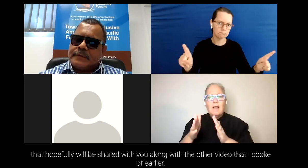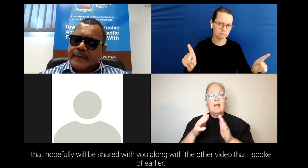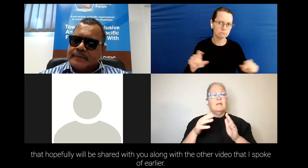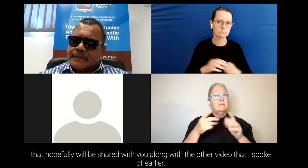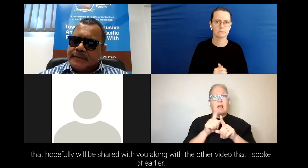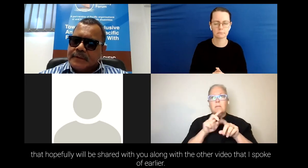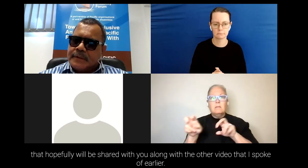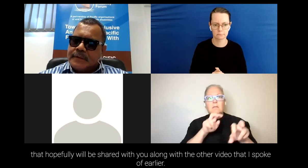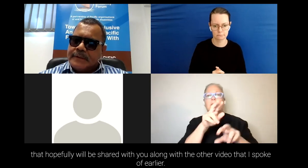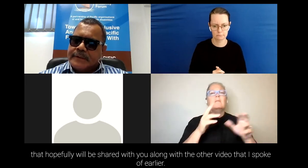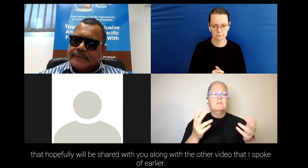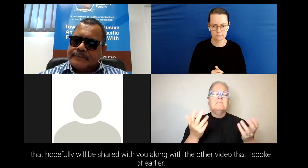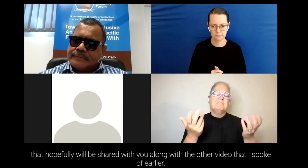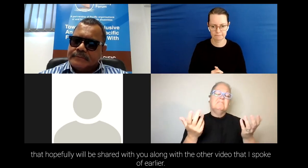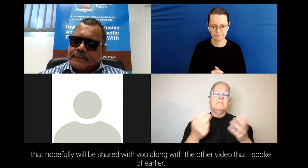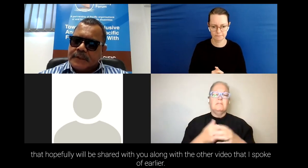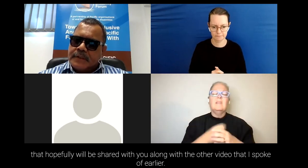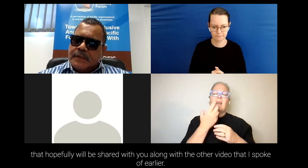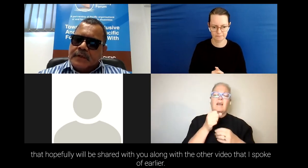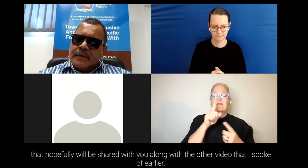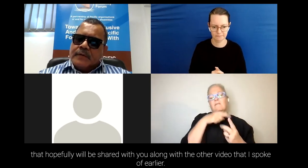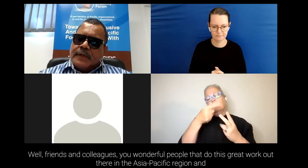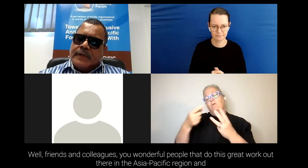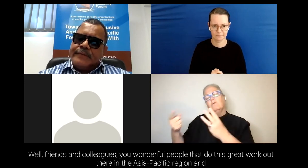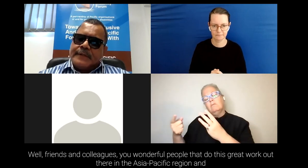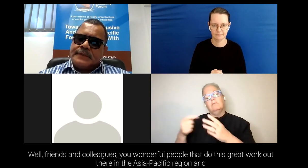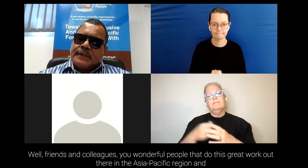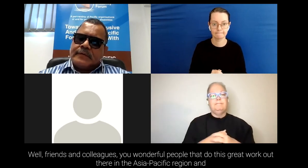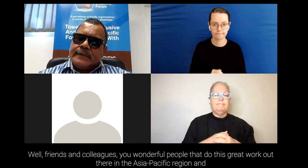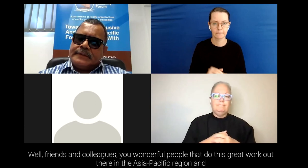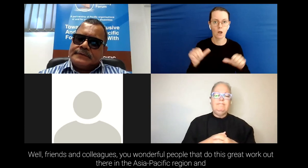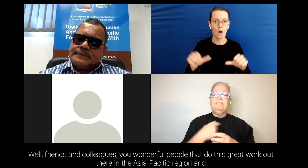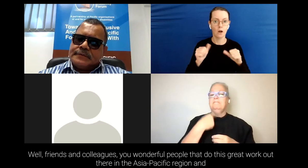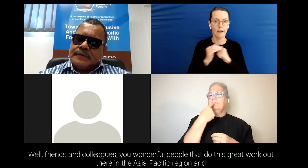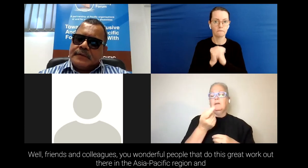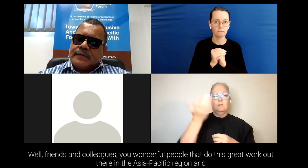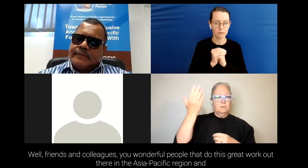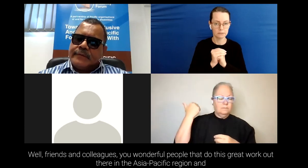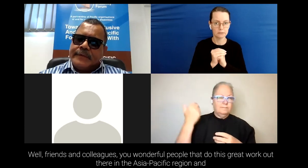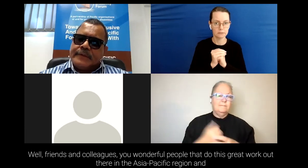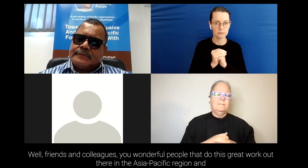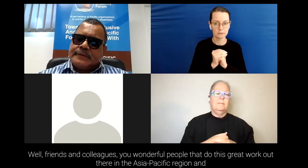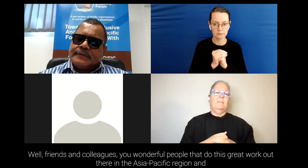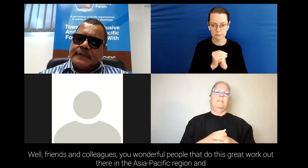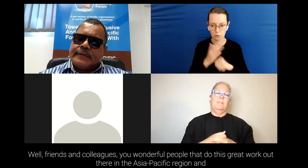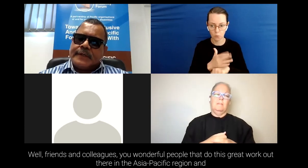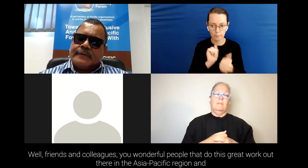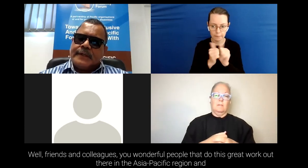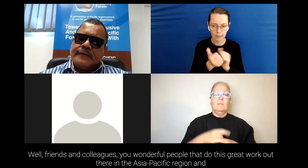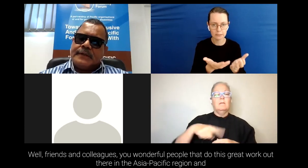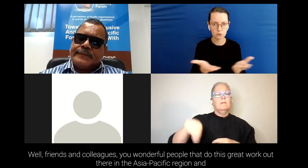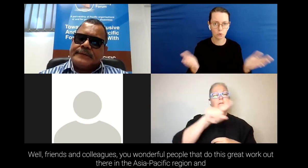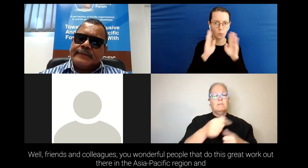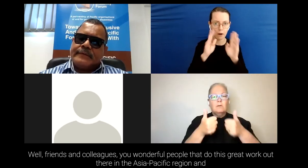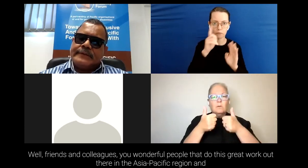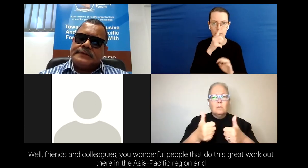spoke about earlier. Well, friends and colleagues, you wonderful people that do this great work out there